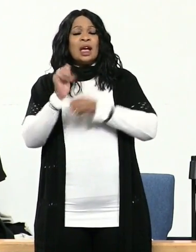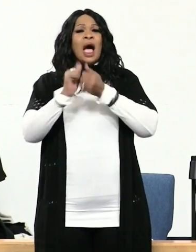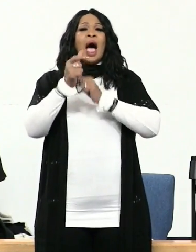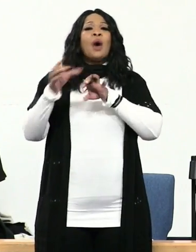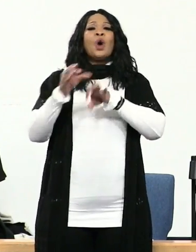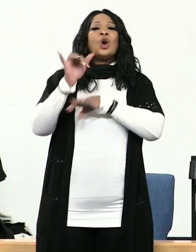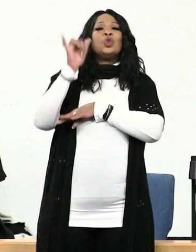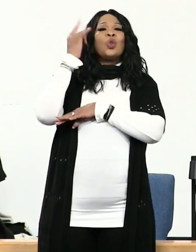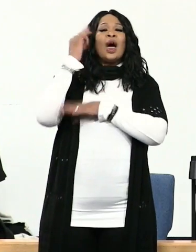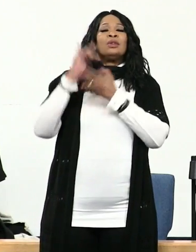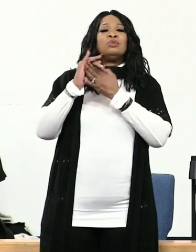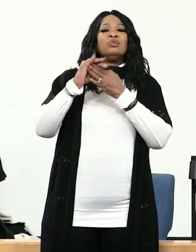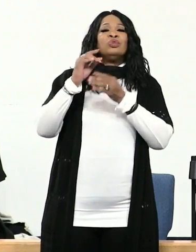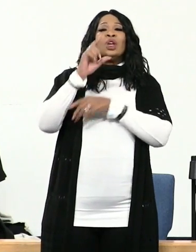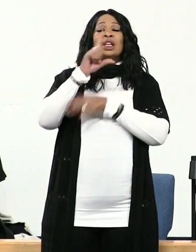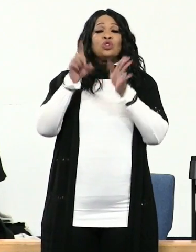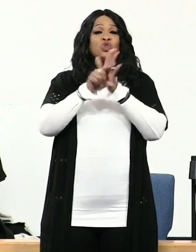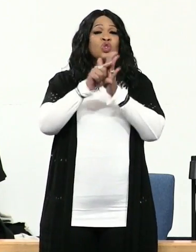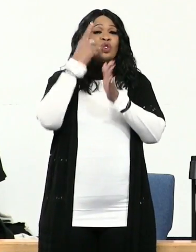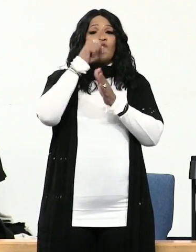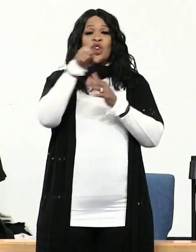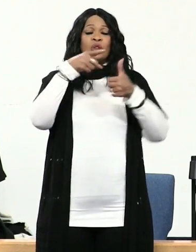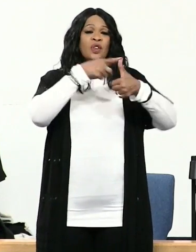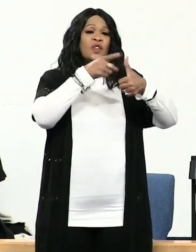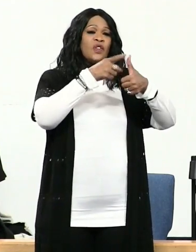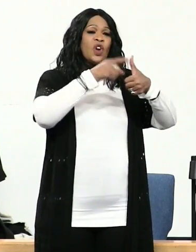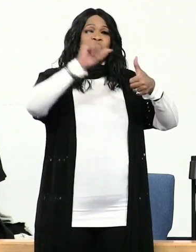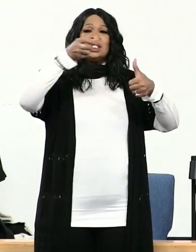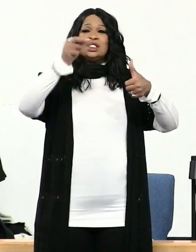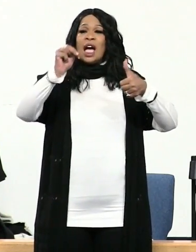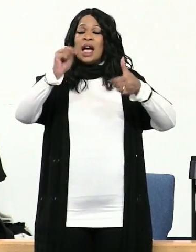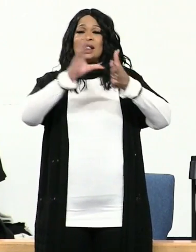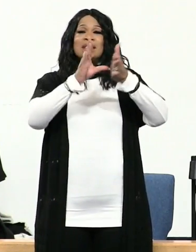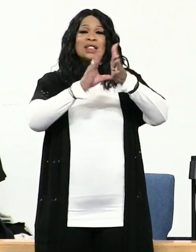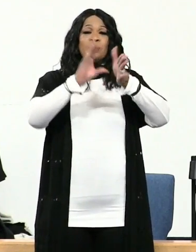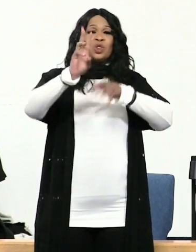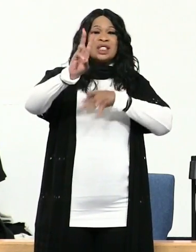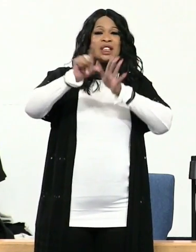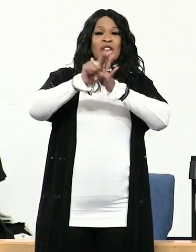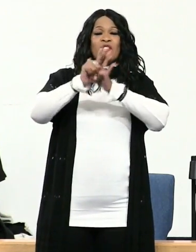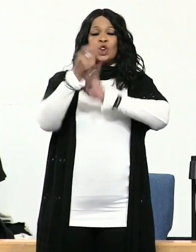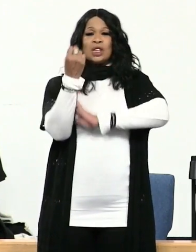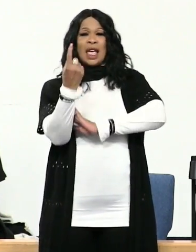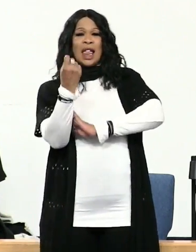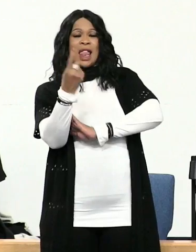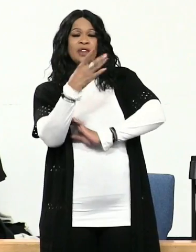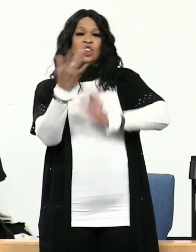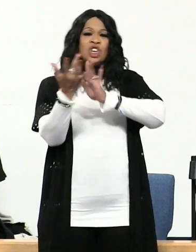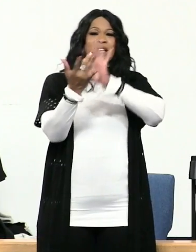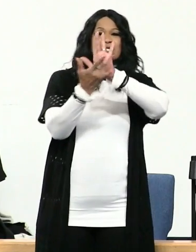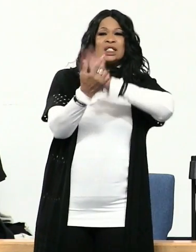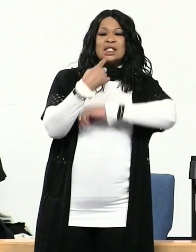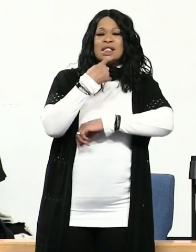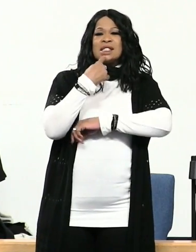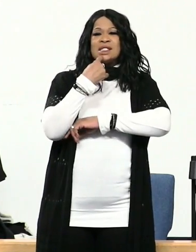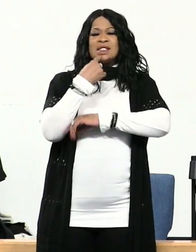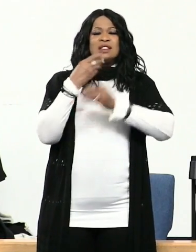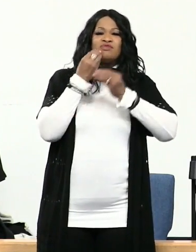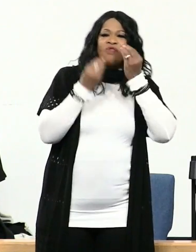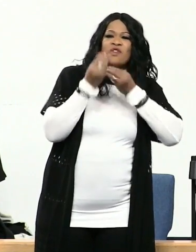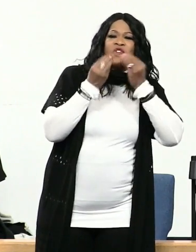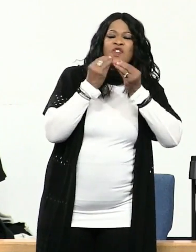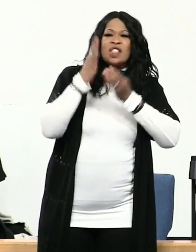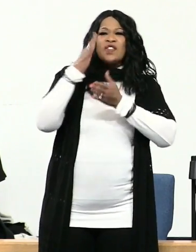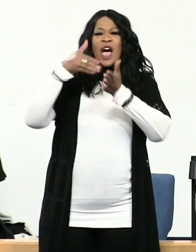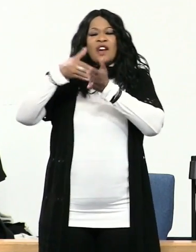scriptures for you. First, John chapter 6, verse 11. When Jesus fed the 5,000, he gave